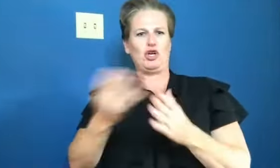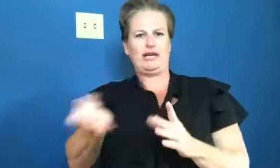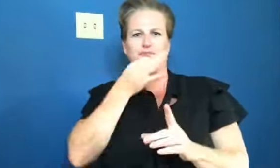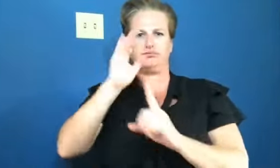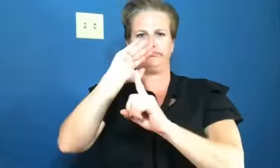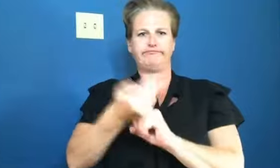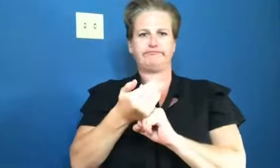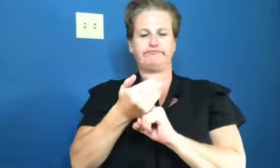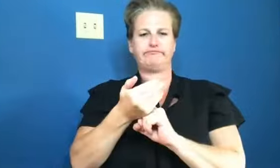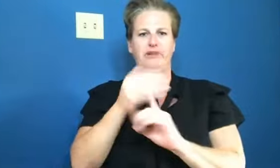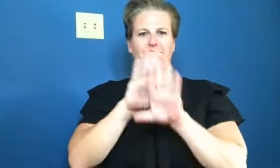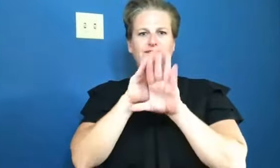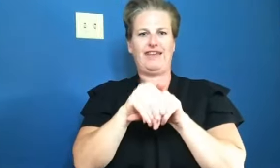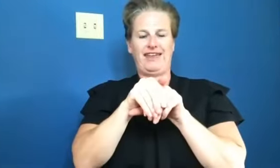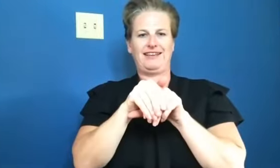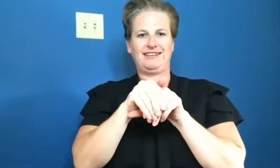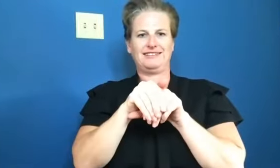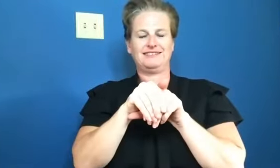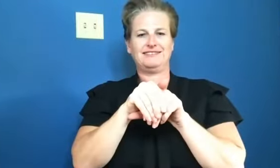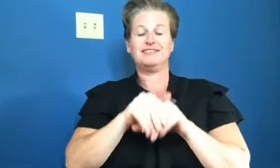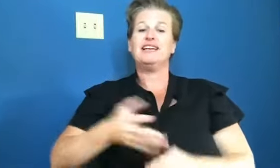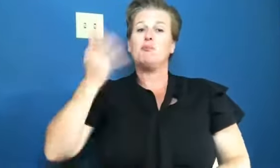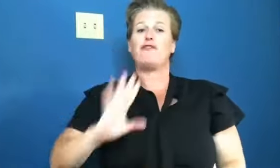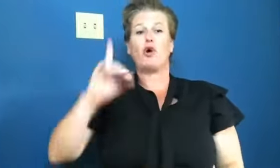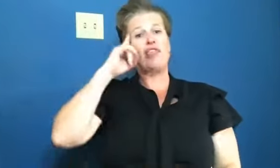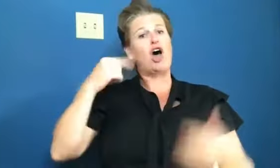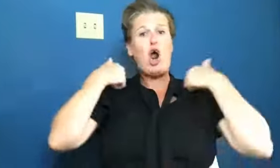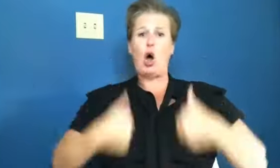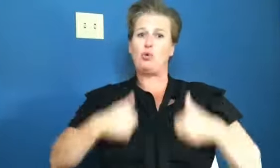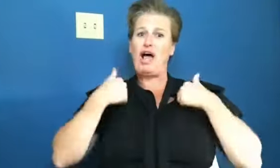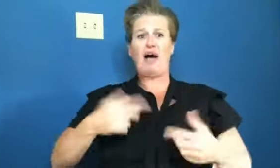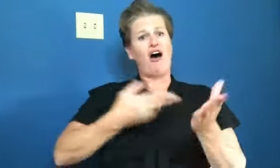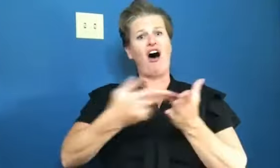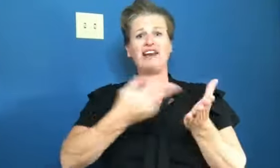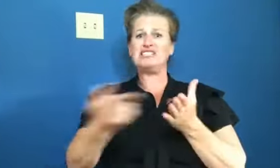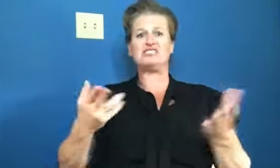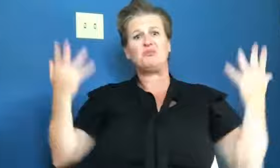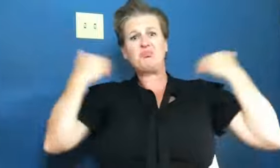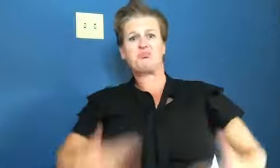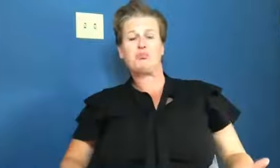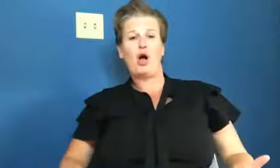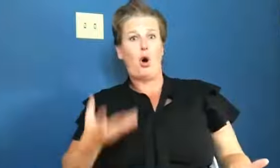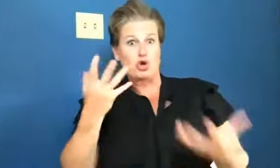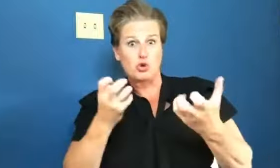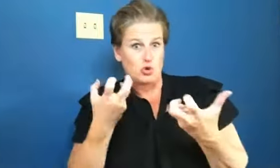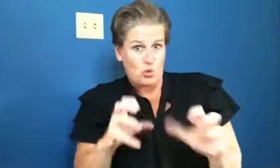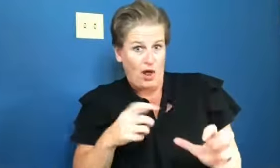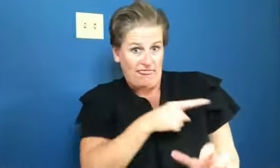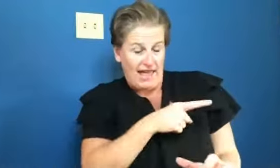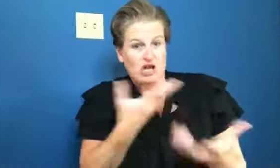You know, I used to think of myself of what you see is what you get unless you're looking for something else. And then I could be that person. And so what I became